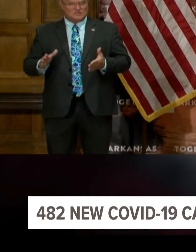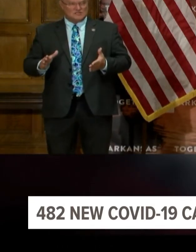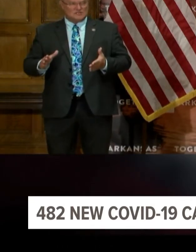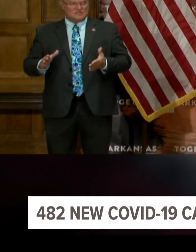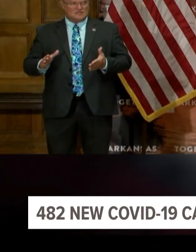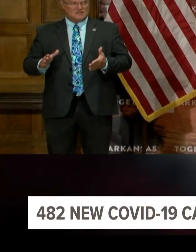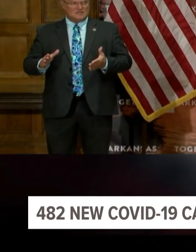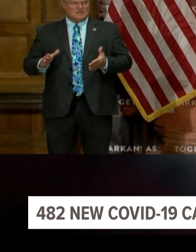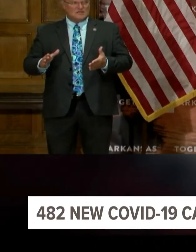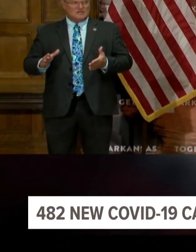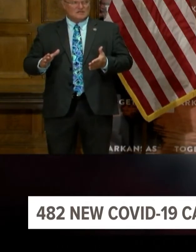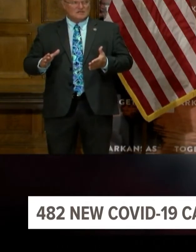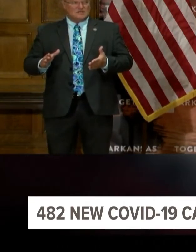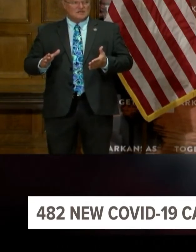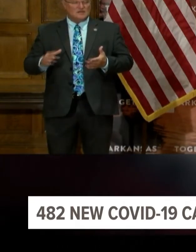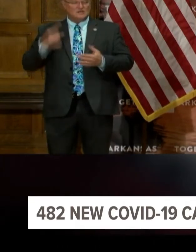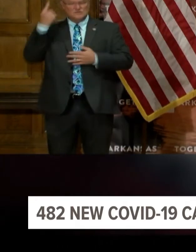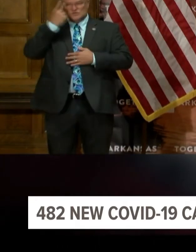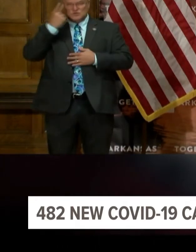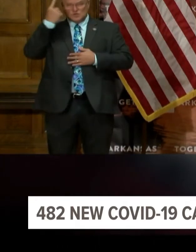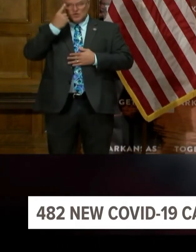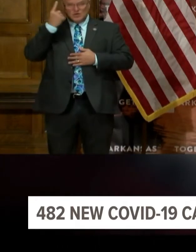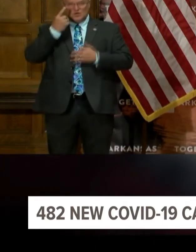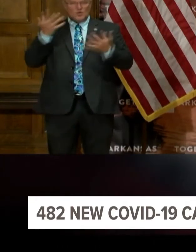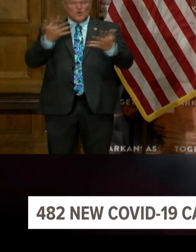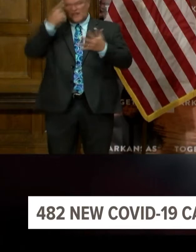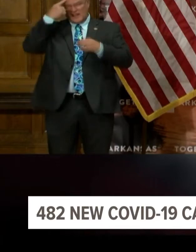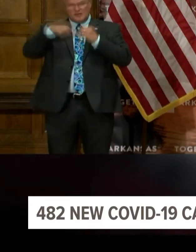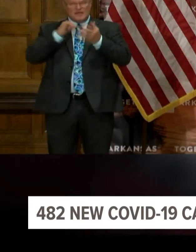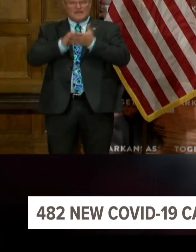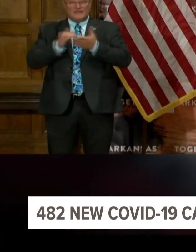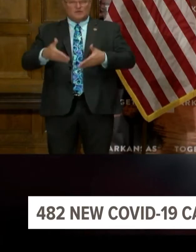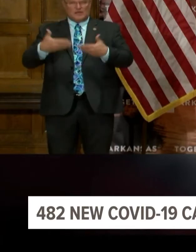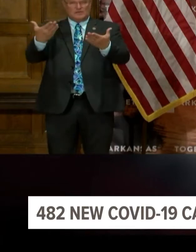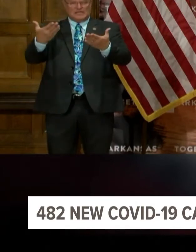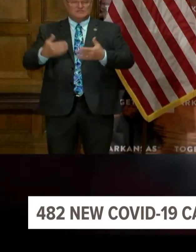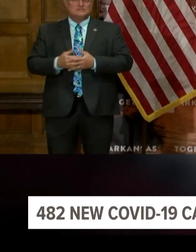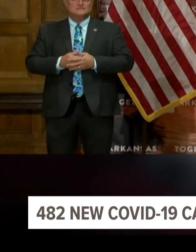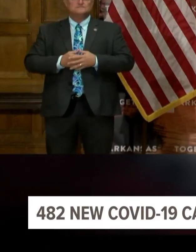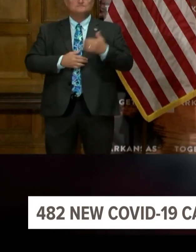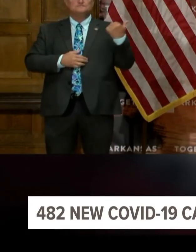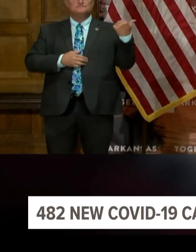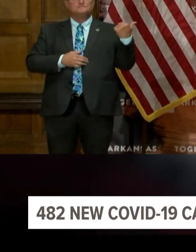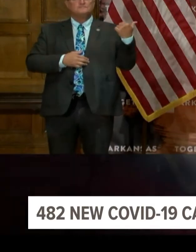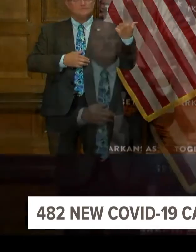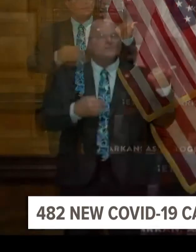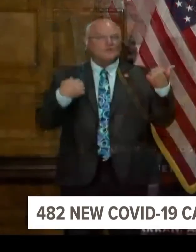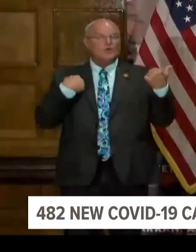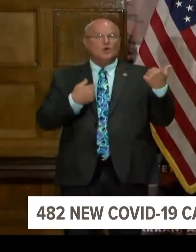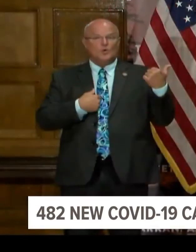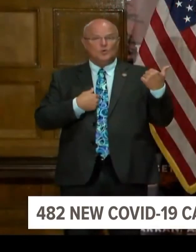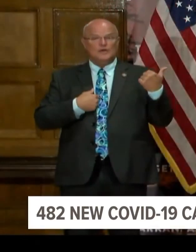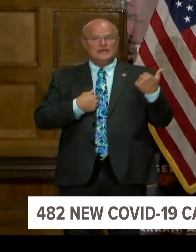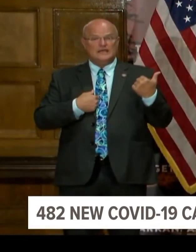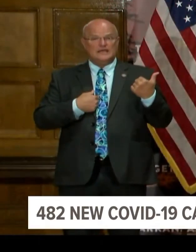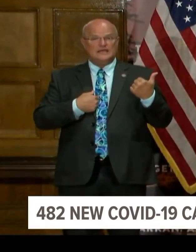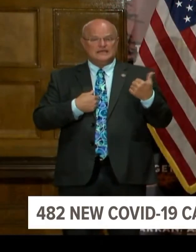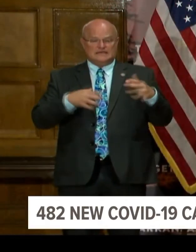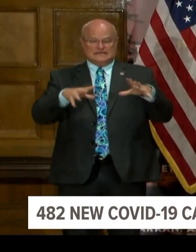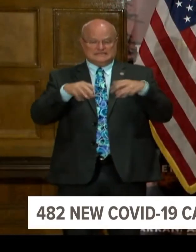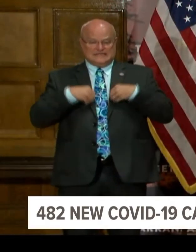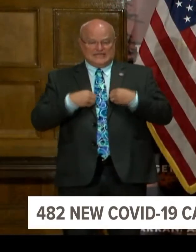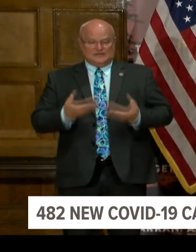Just wondering what you thought about their recommendation. We take all the